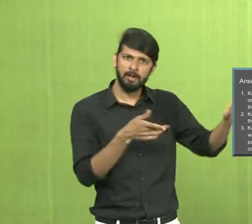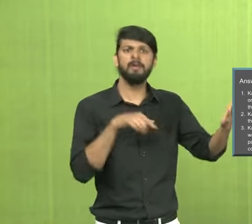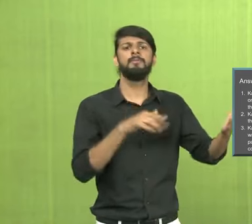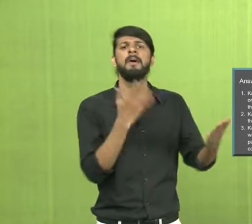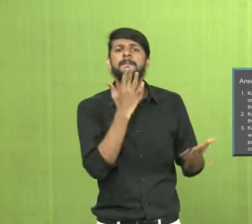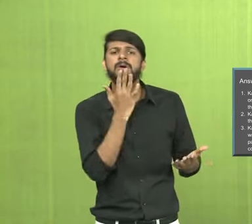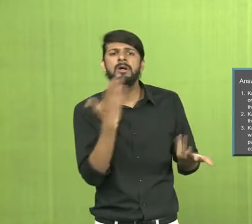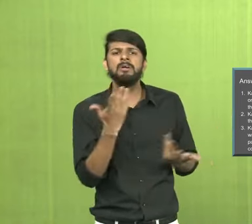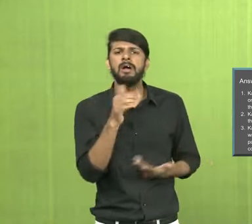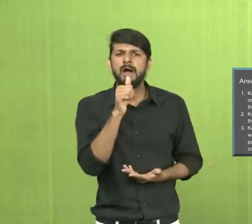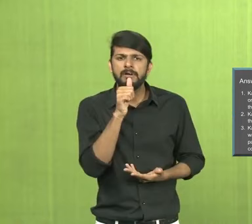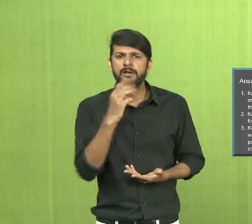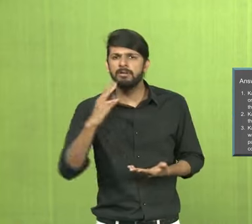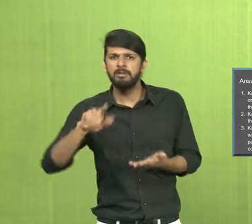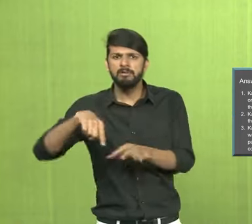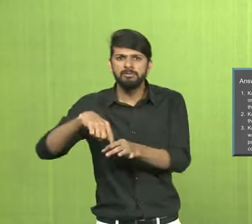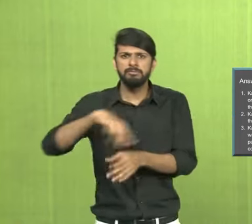using watercolor.